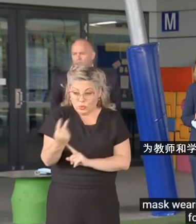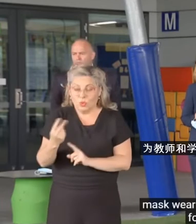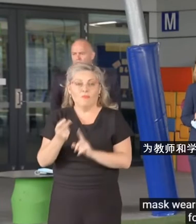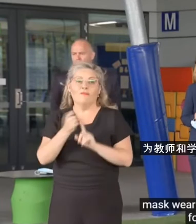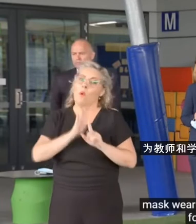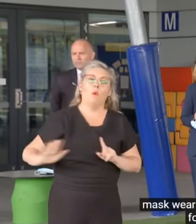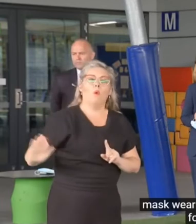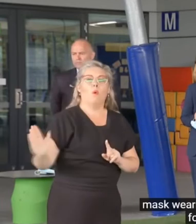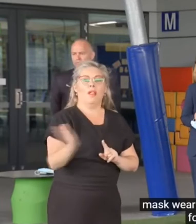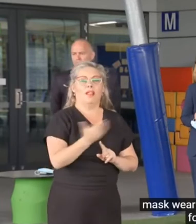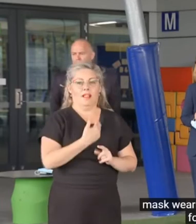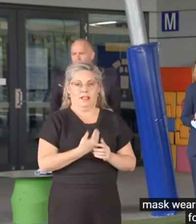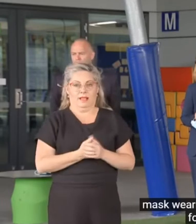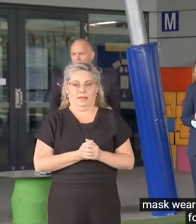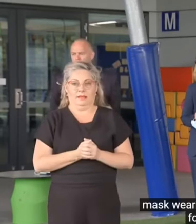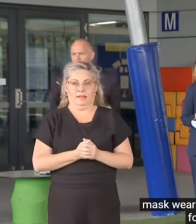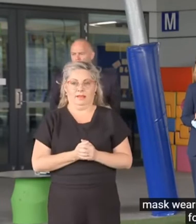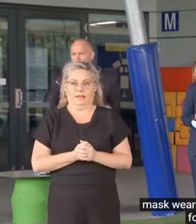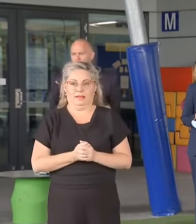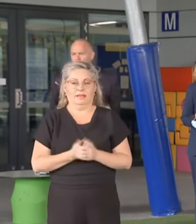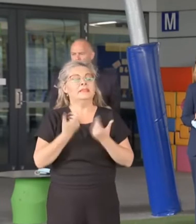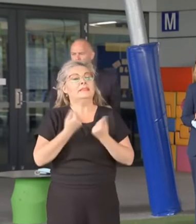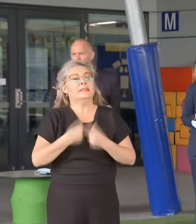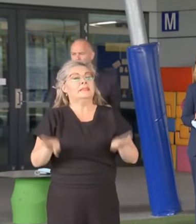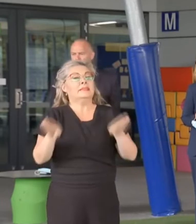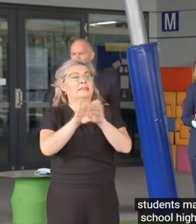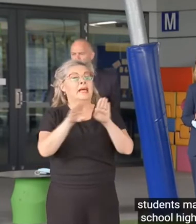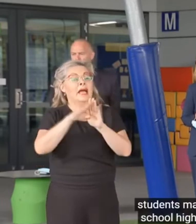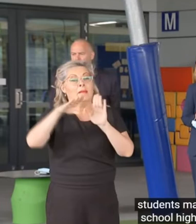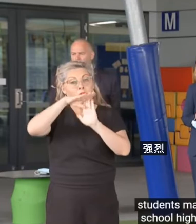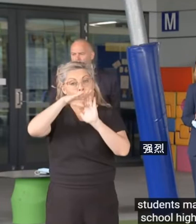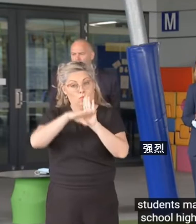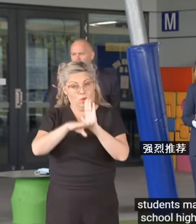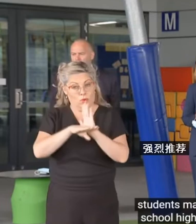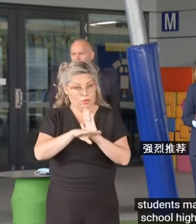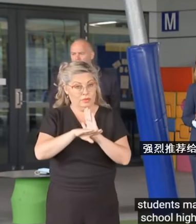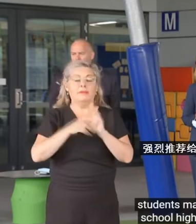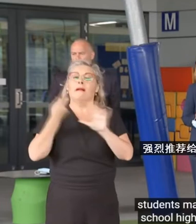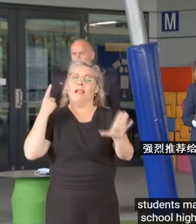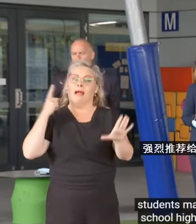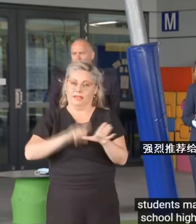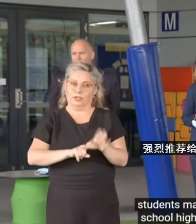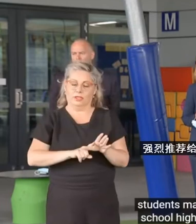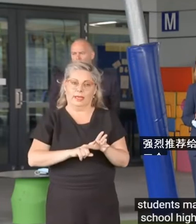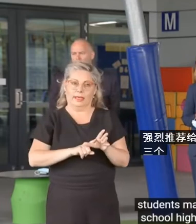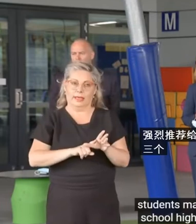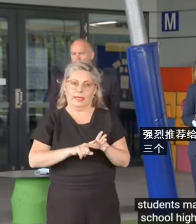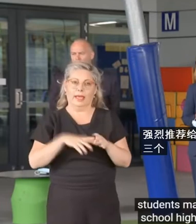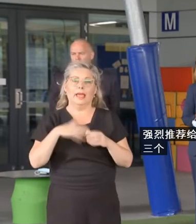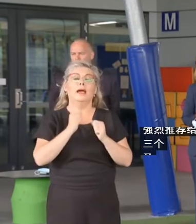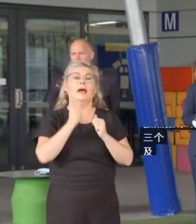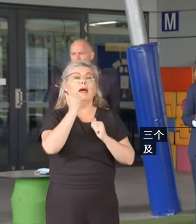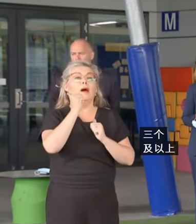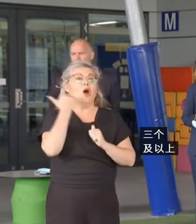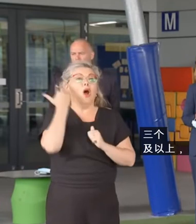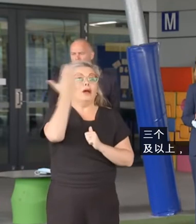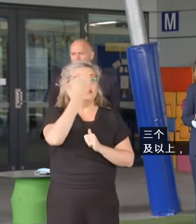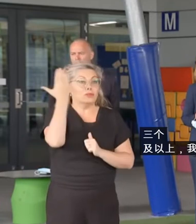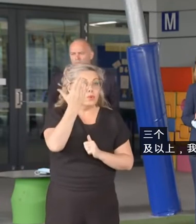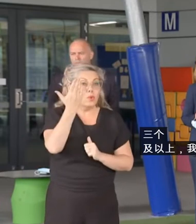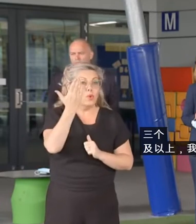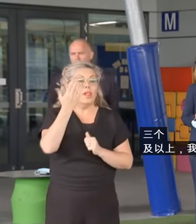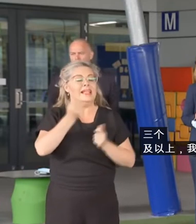for students. Students mandated in secondary school, highly recommended for students year 3 and